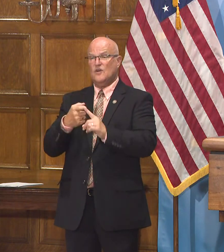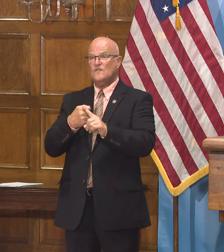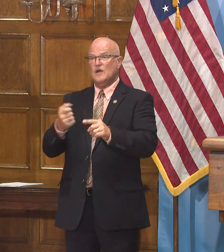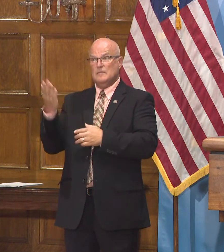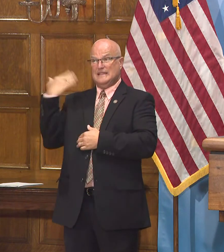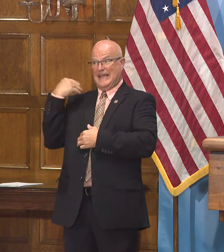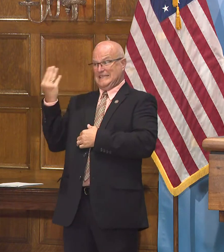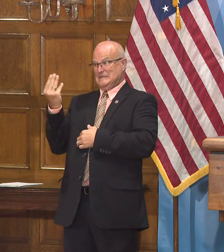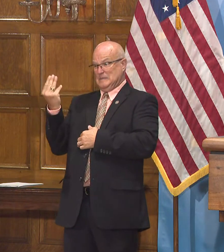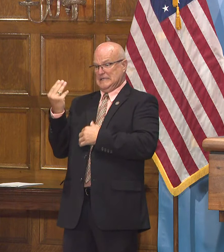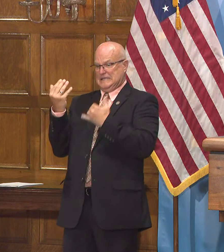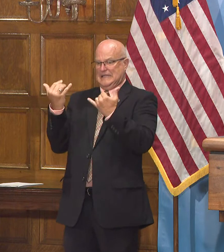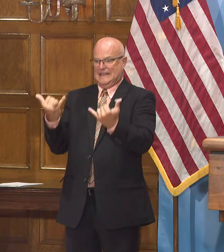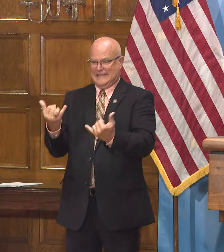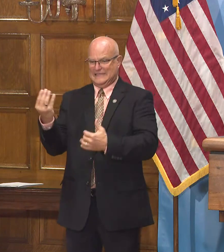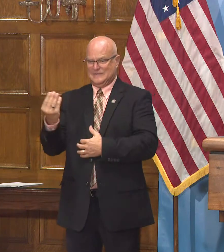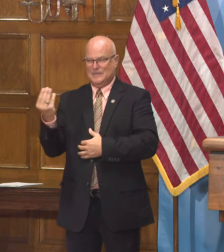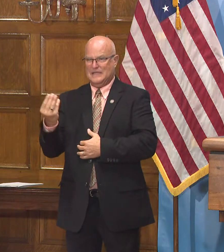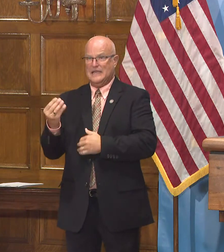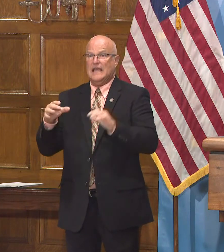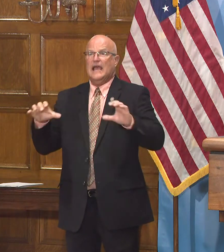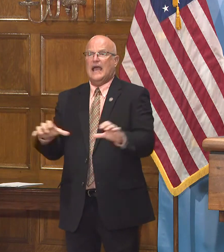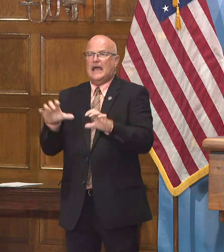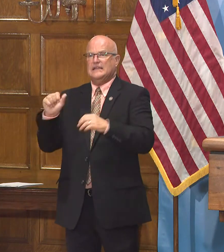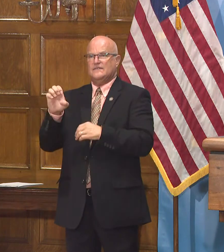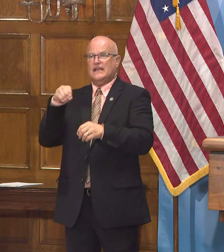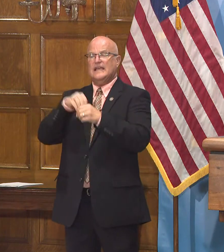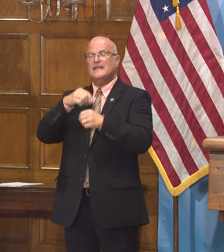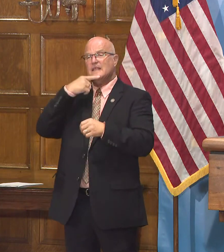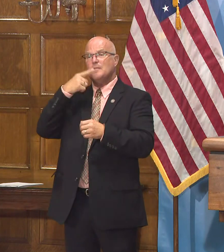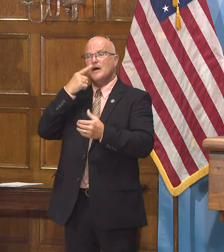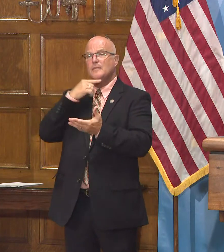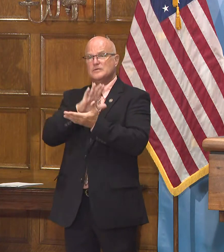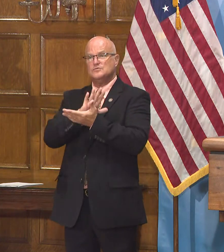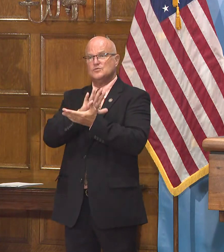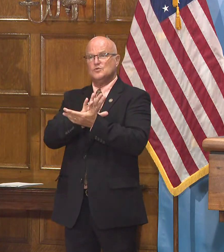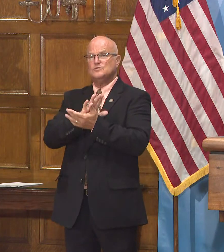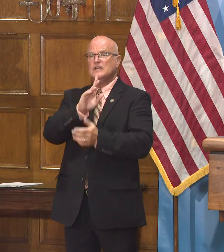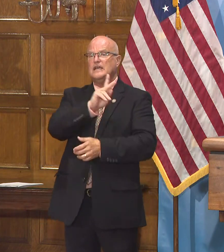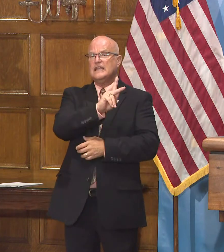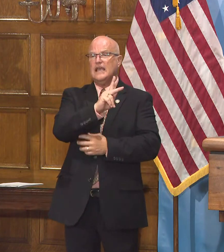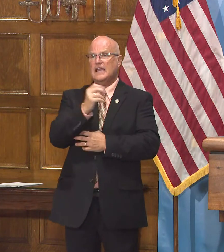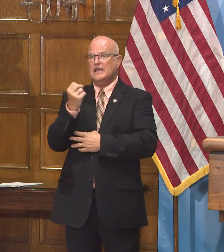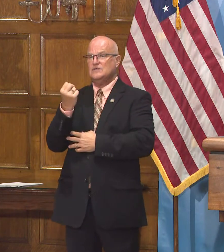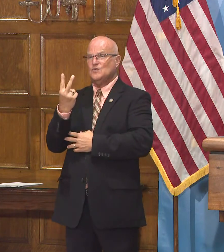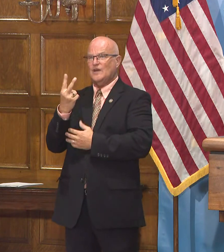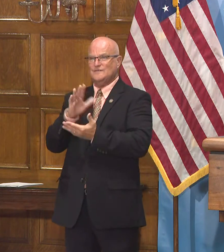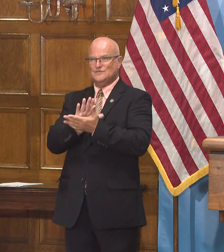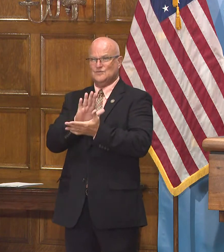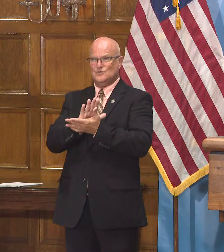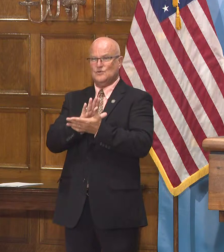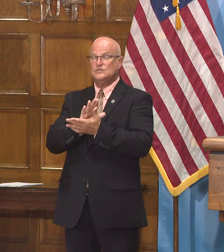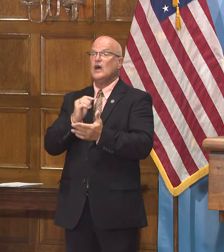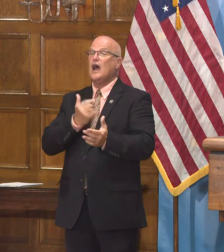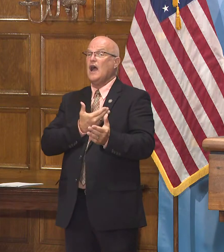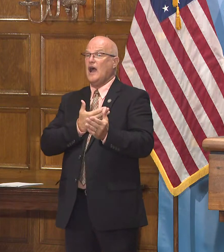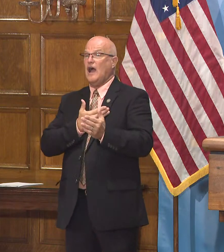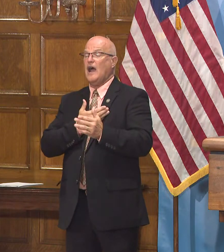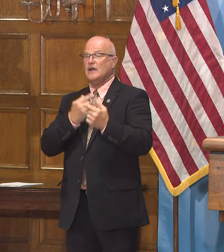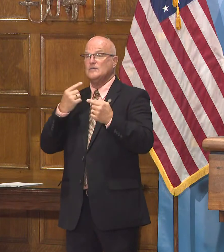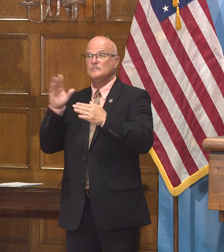last Monday to this Monday. These are active cases in our public K-12 schools. So our strategies are